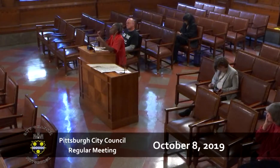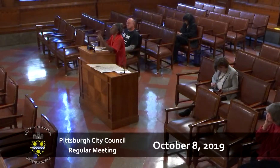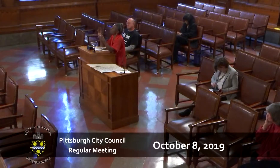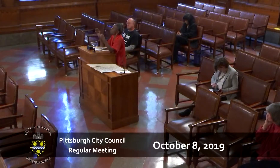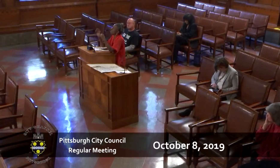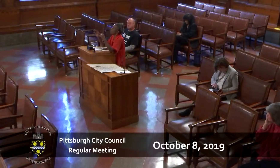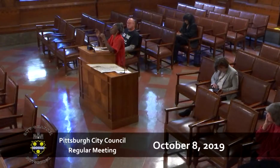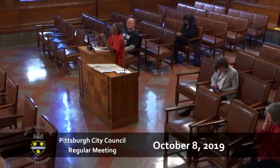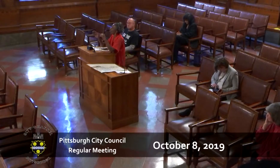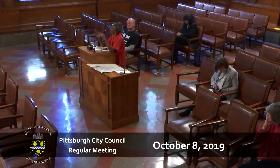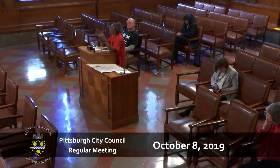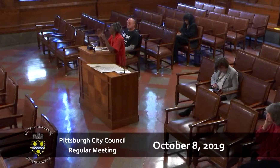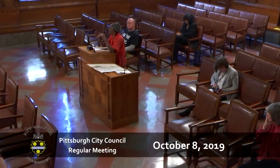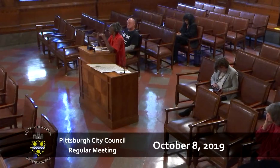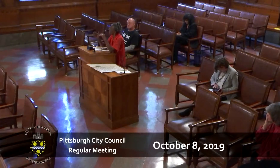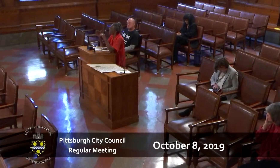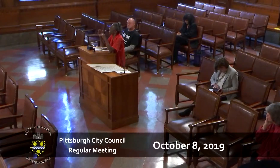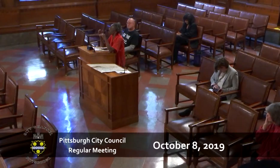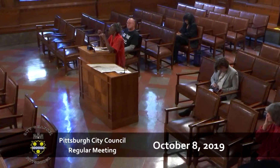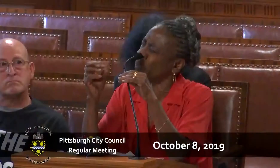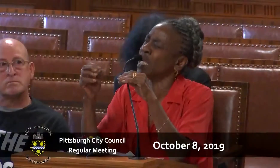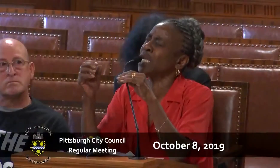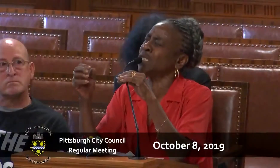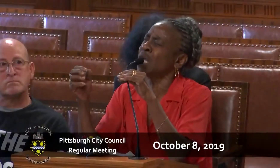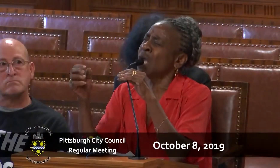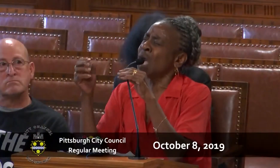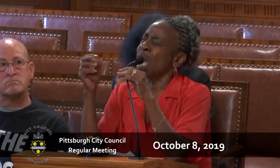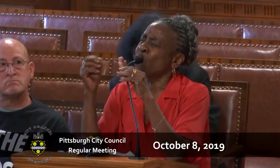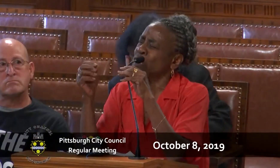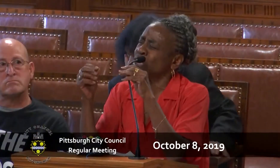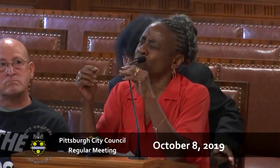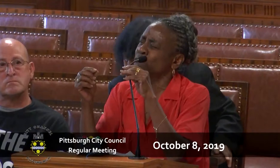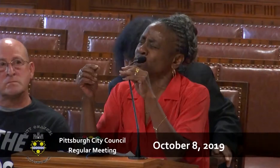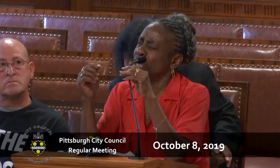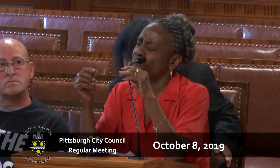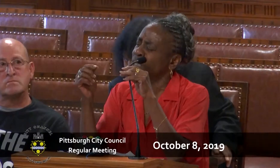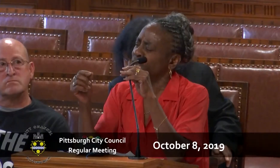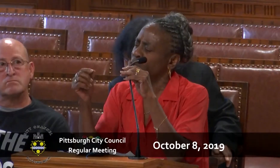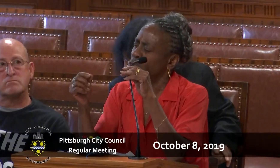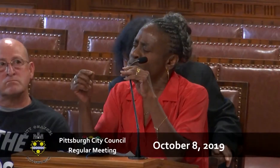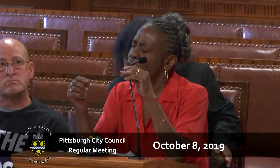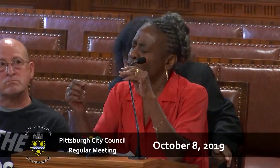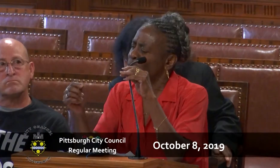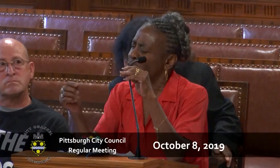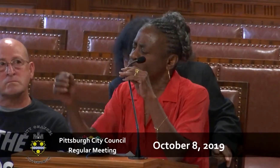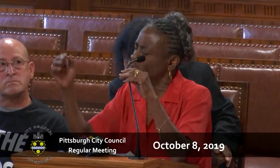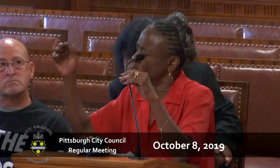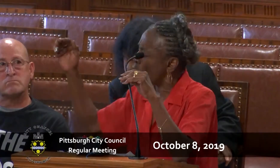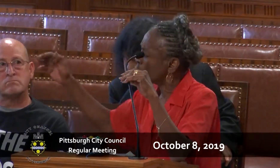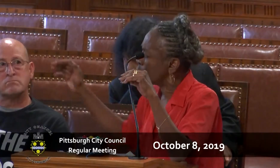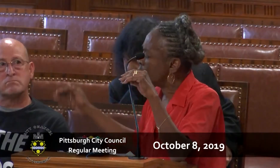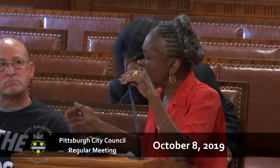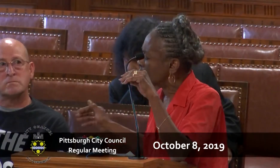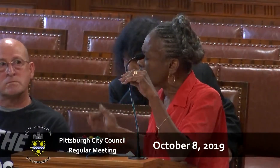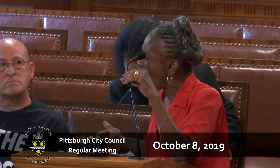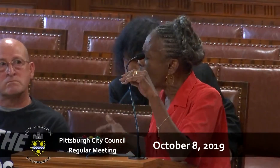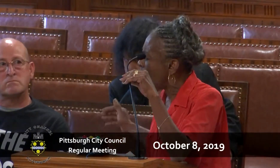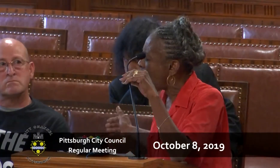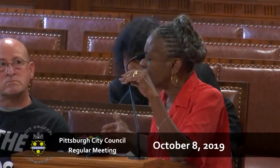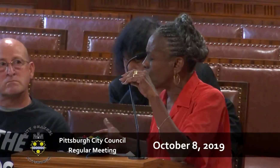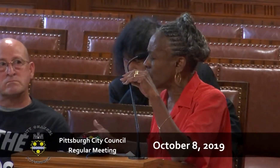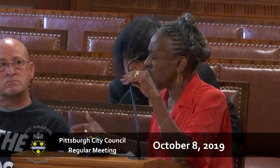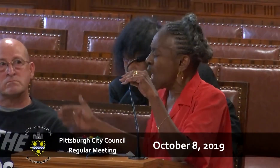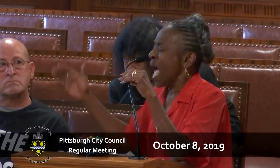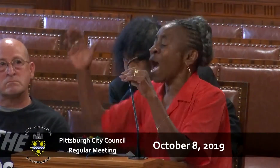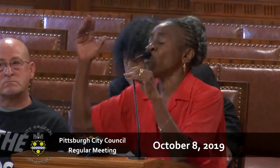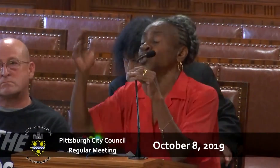you, my name is Yvonne F. Brown, and please, please, I wish he would stop saying good morning because he talks to me can like we a start dog the